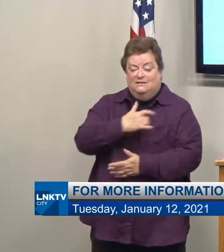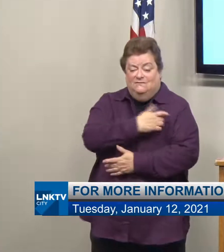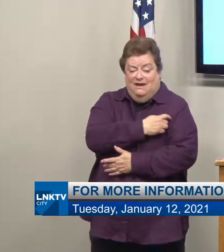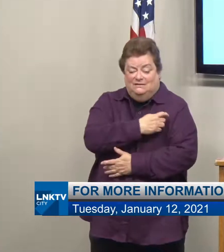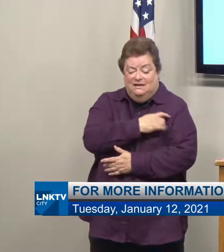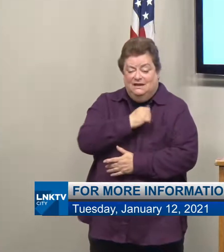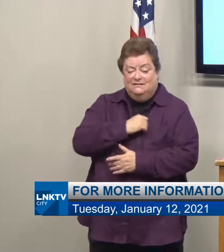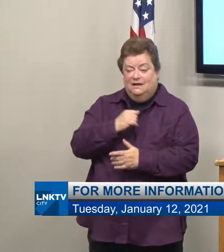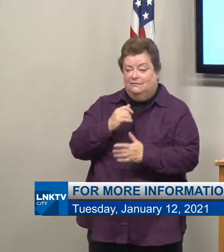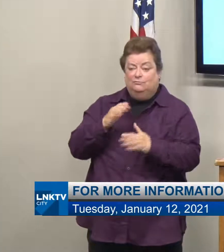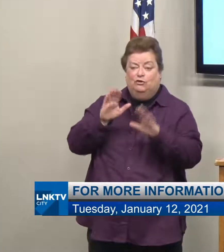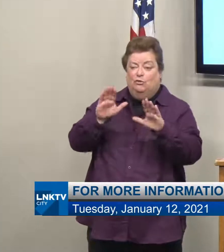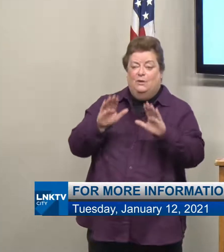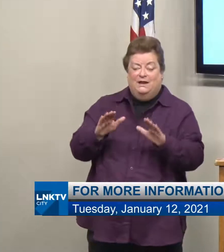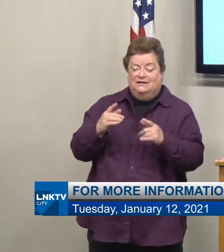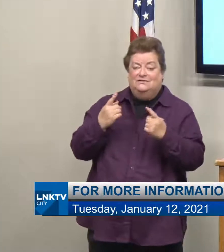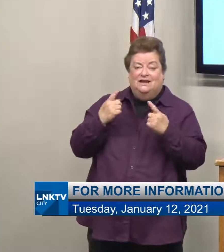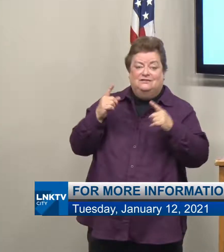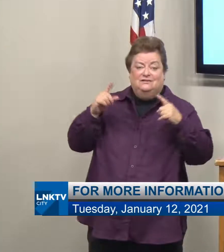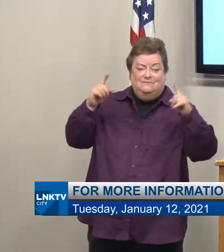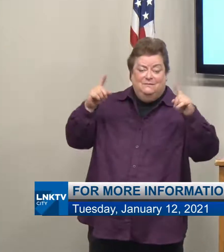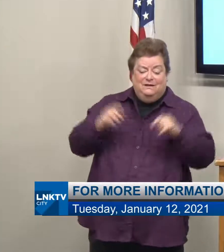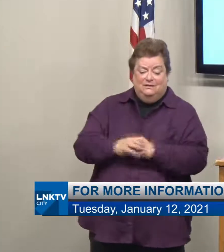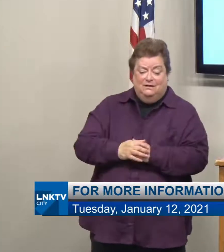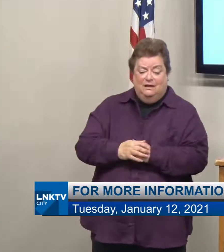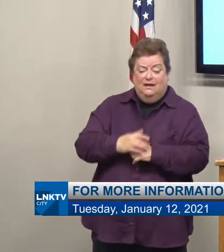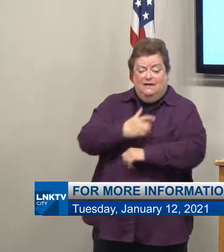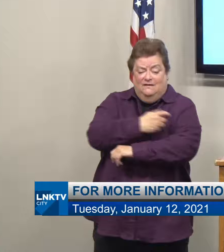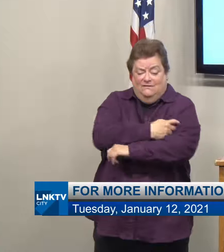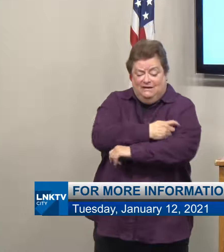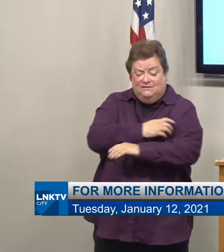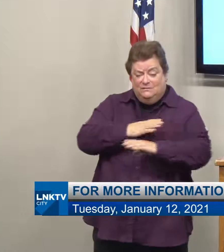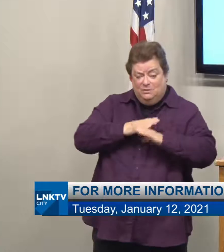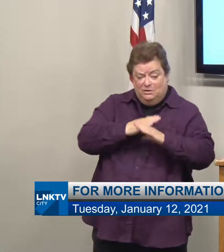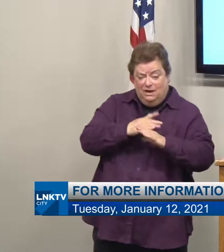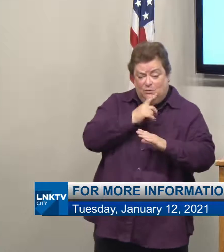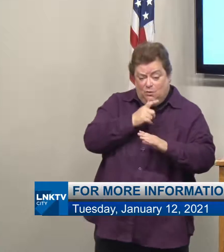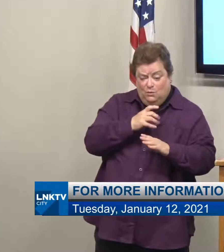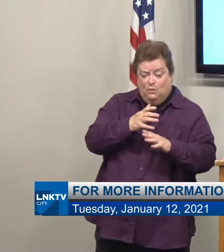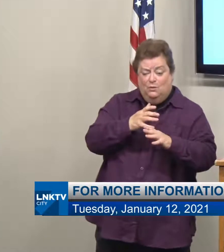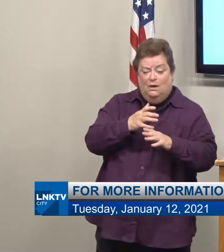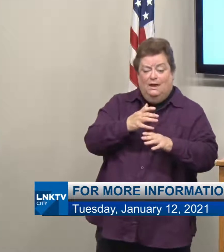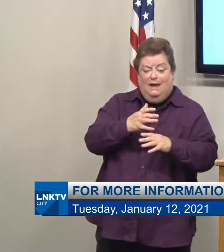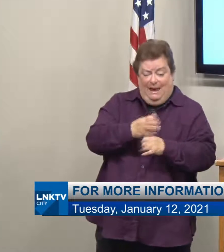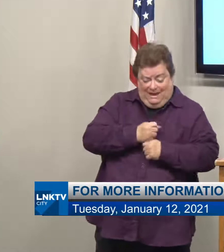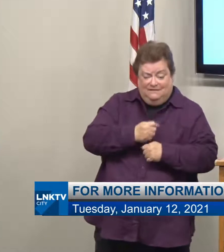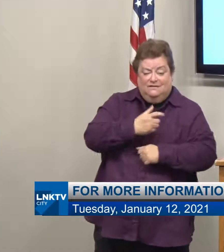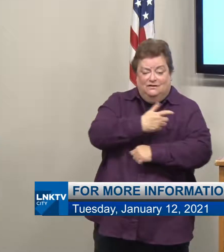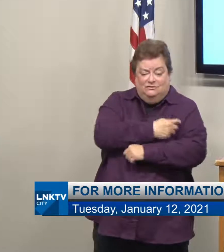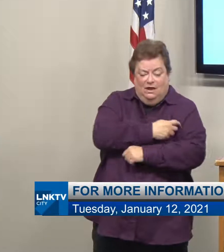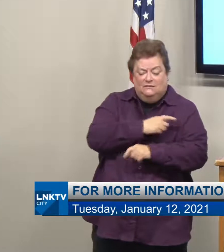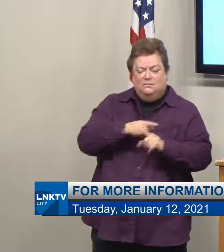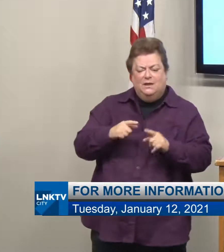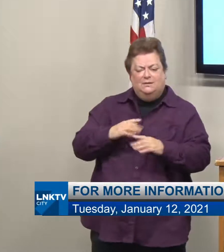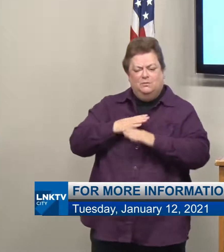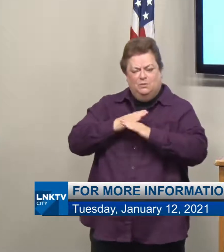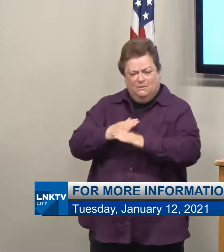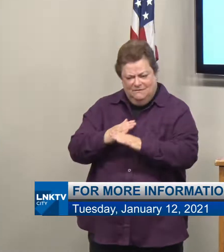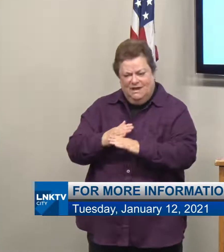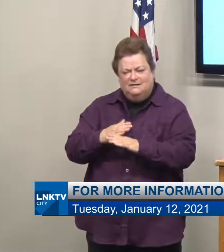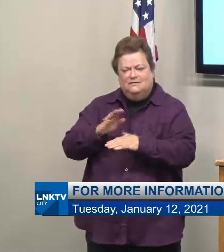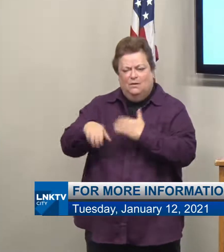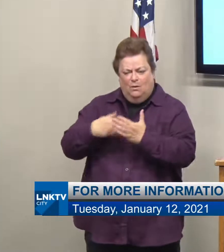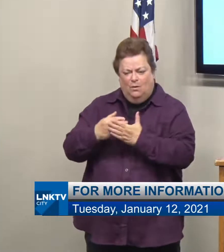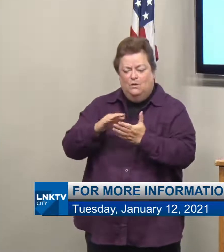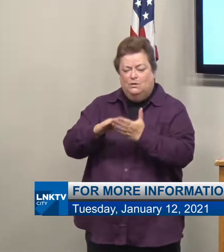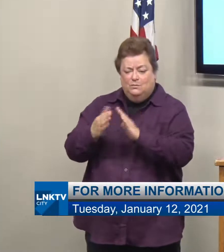greatest achievements. Vaccines not only protect those who receive them, but they also protect entire communities by preventing and reducing the spread